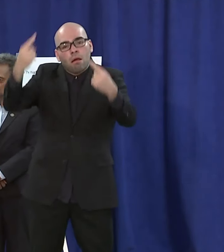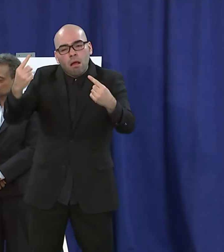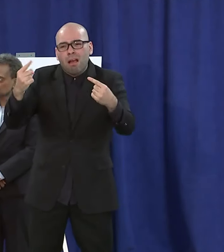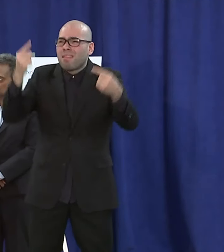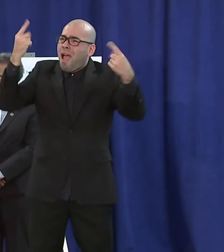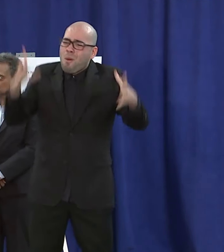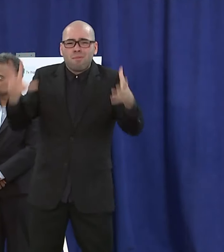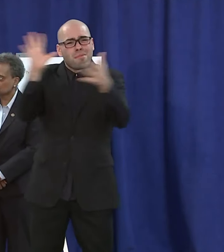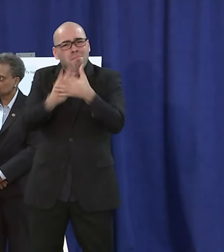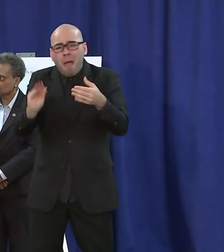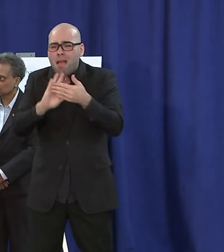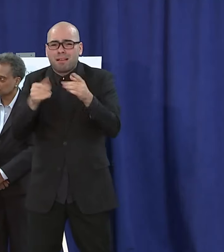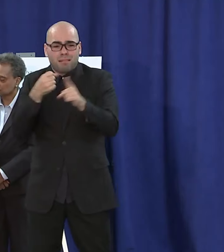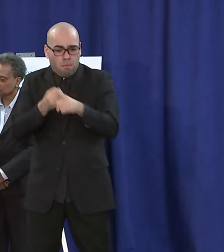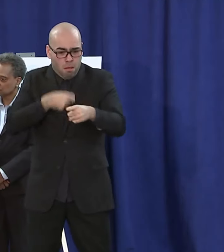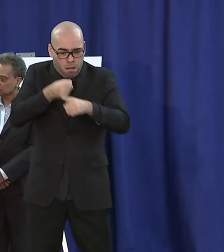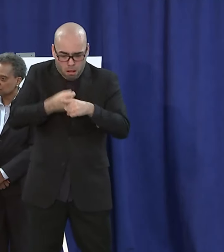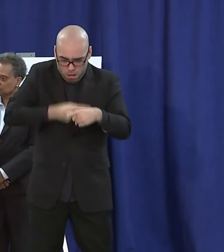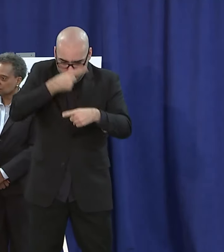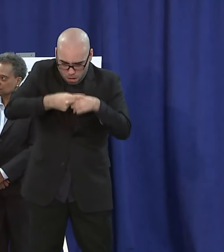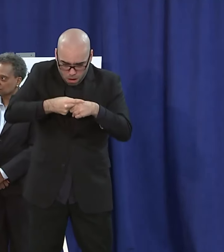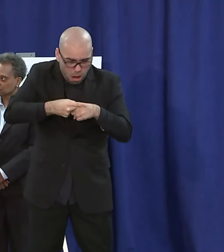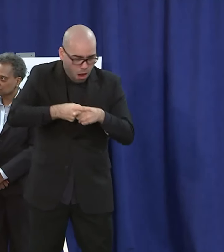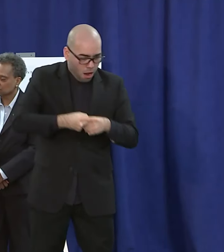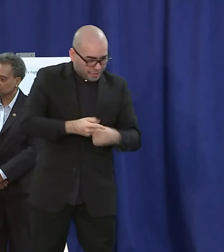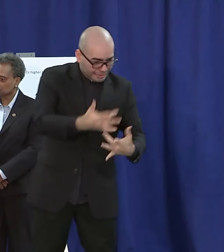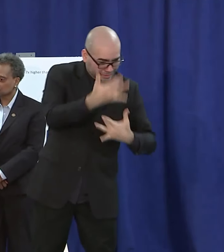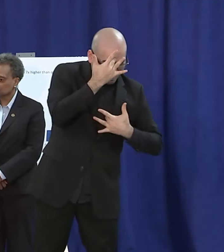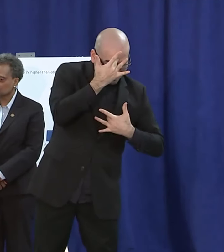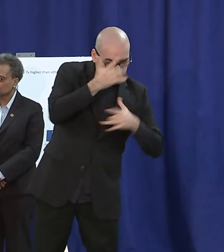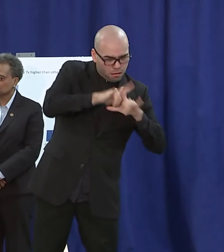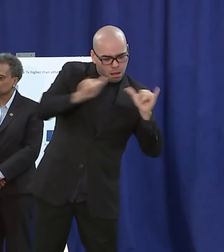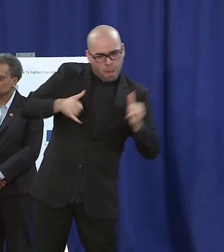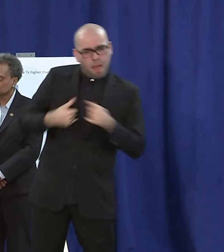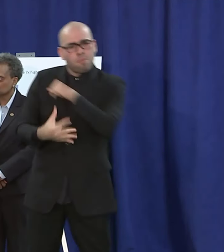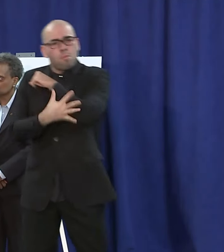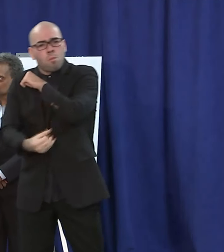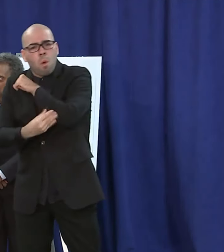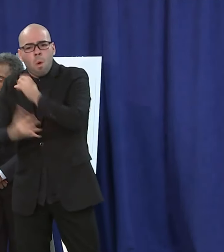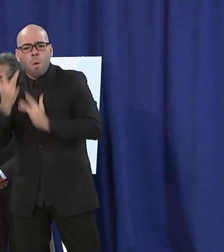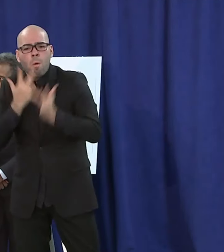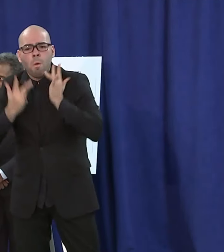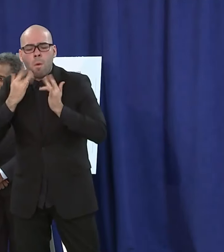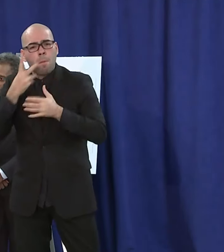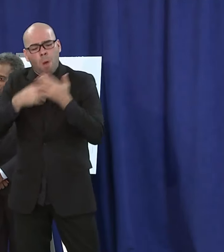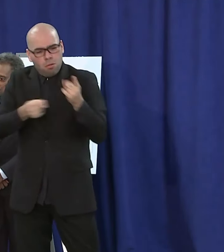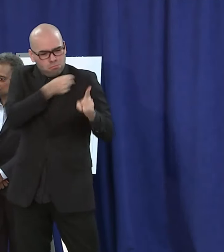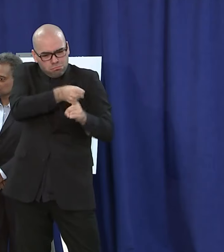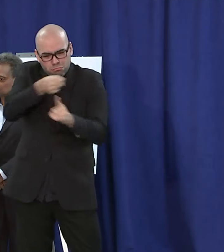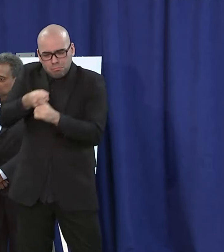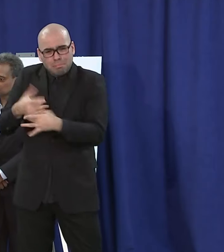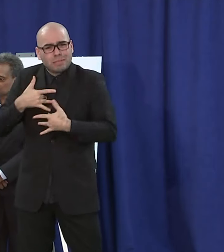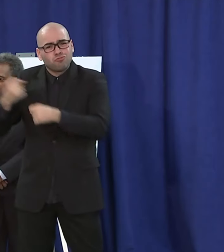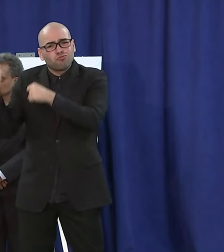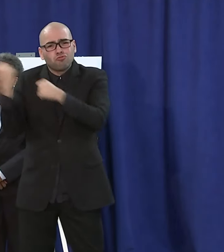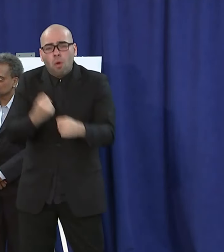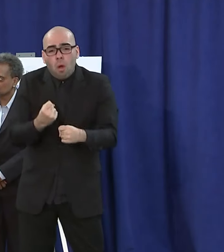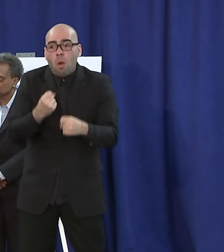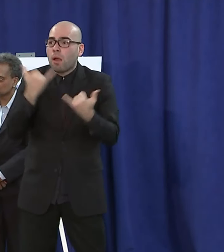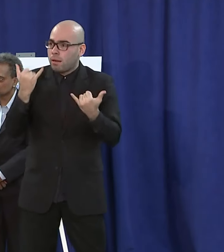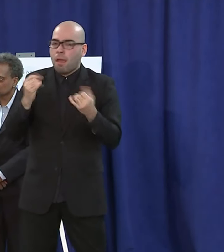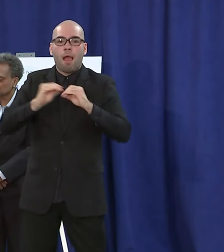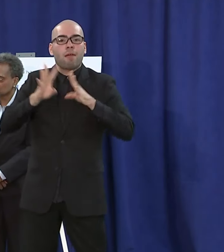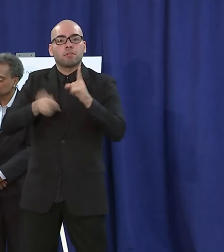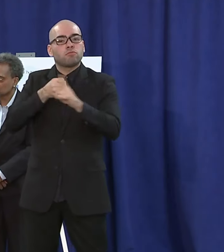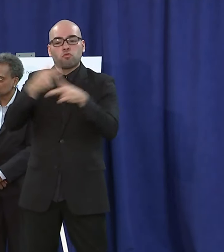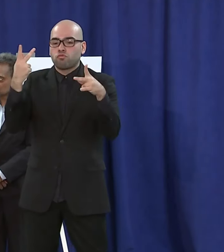between poverty and affliction. These things are now coming to roost right now, and we have to do something about